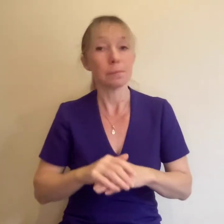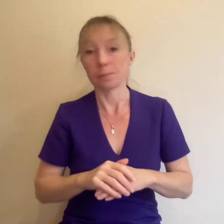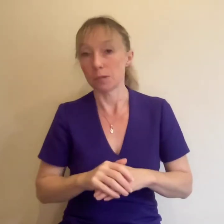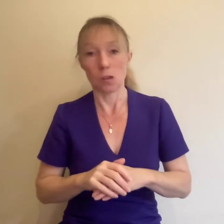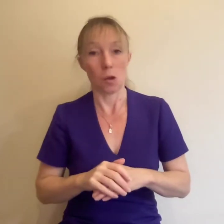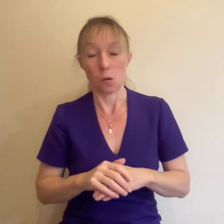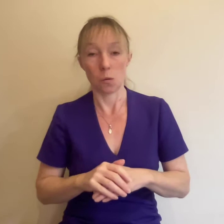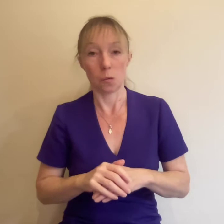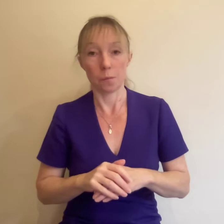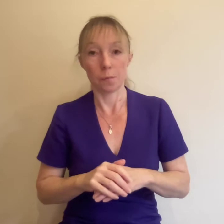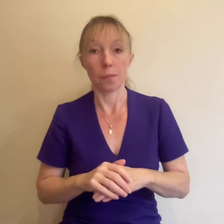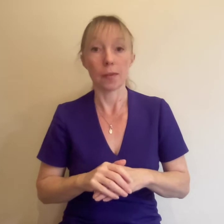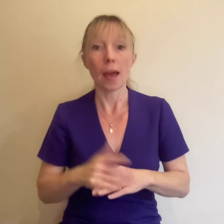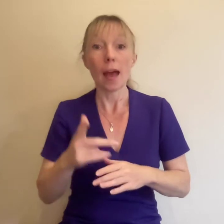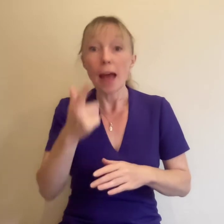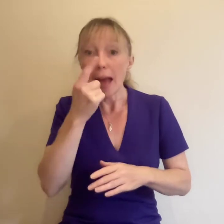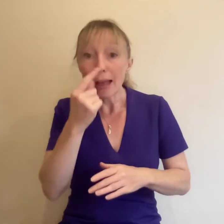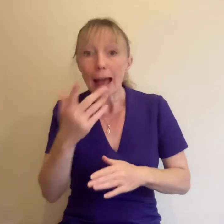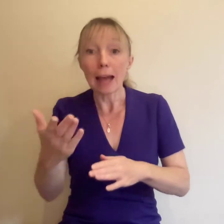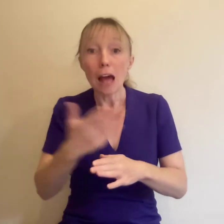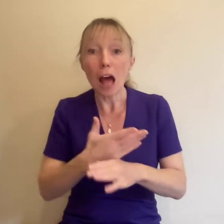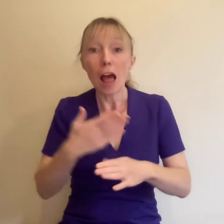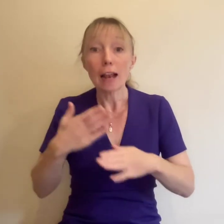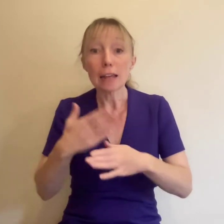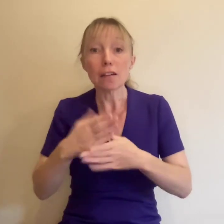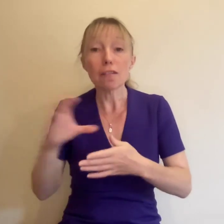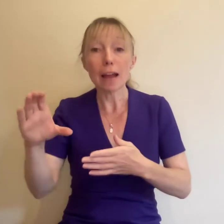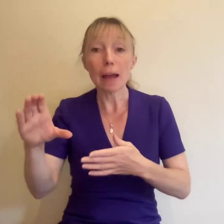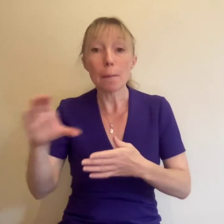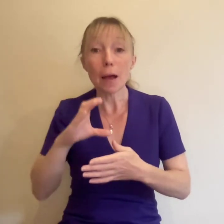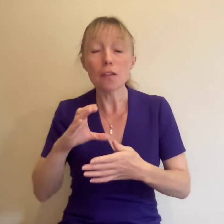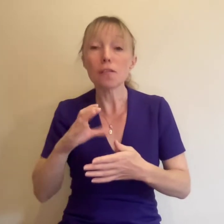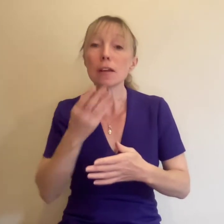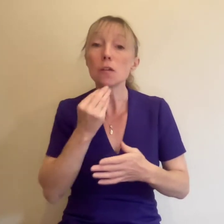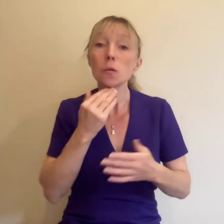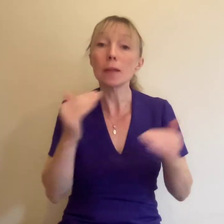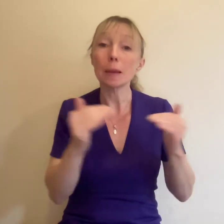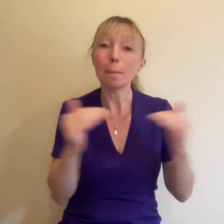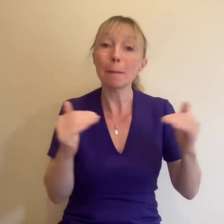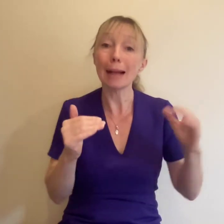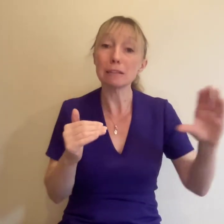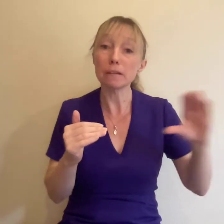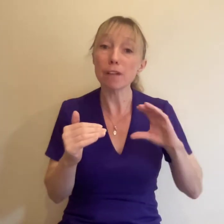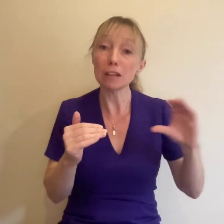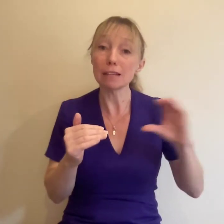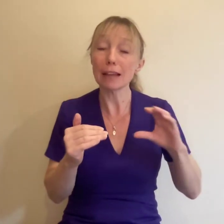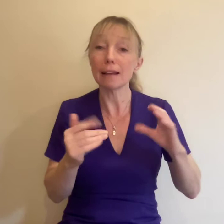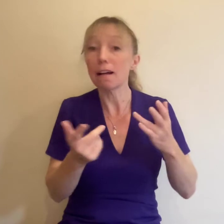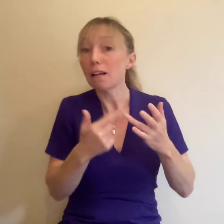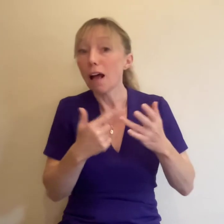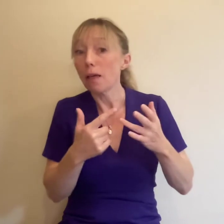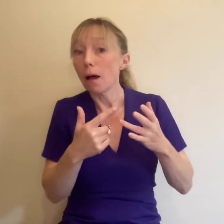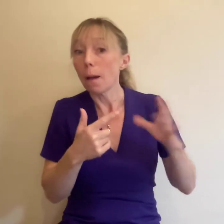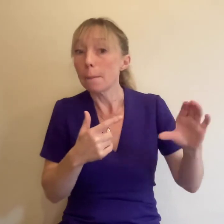early career bursary be used as match funding for a grant or another bursary application? No.